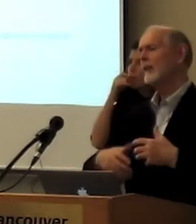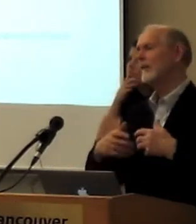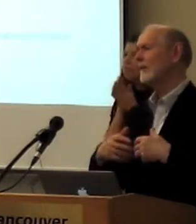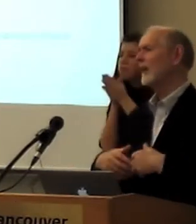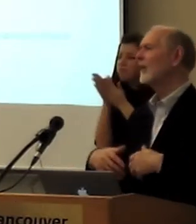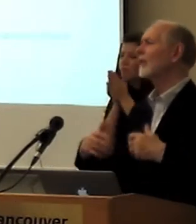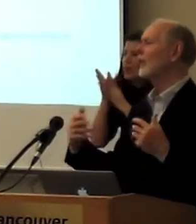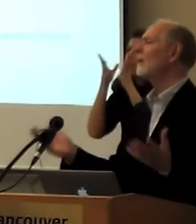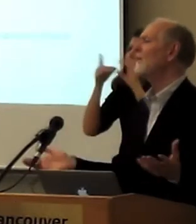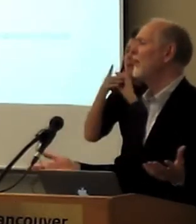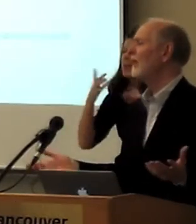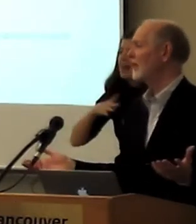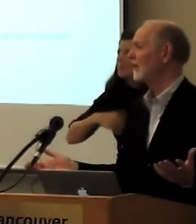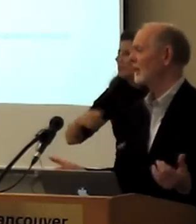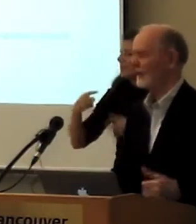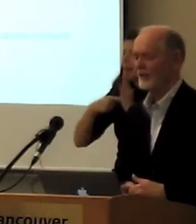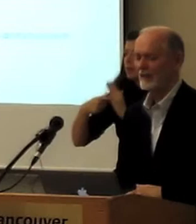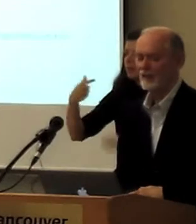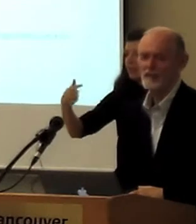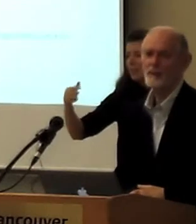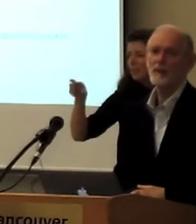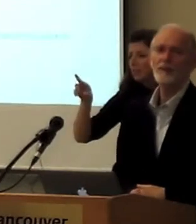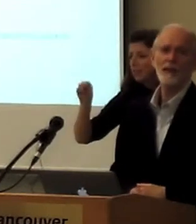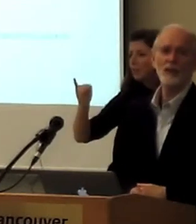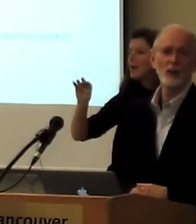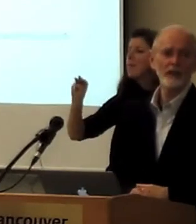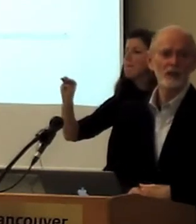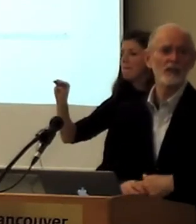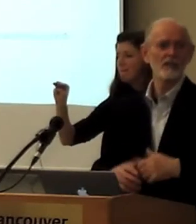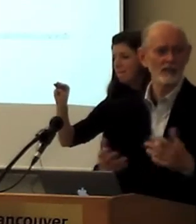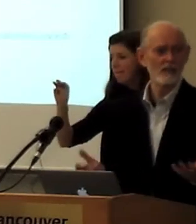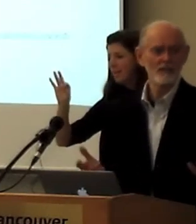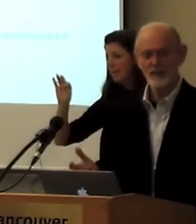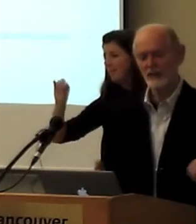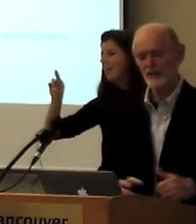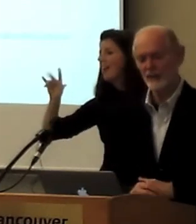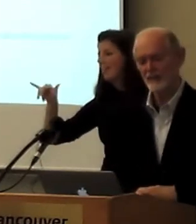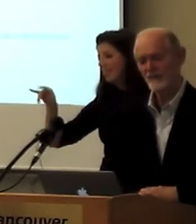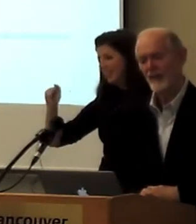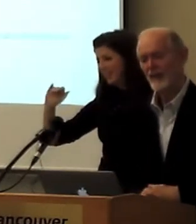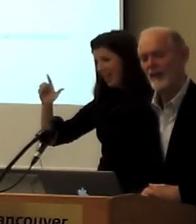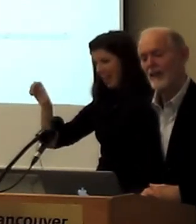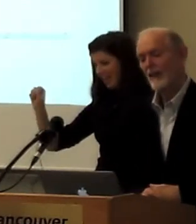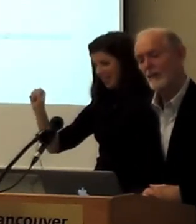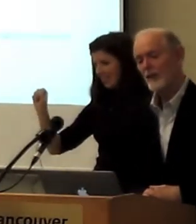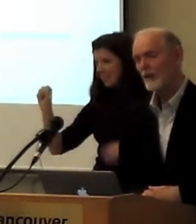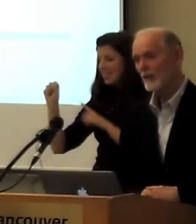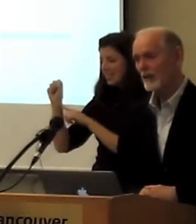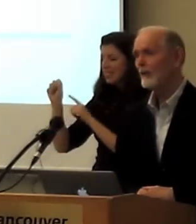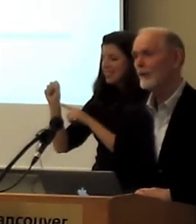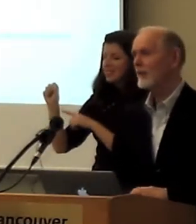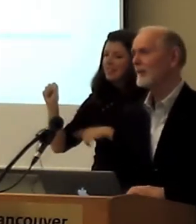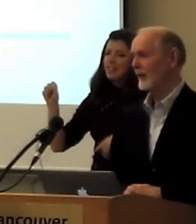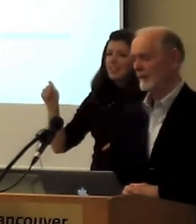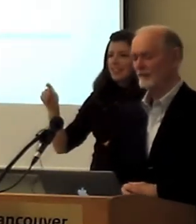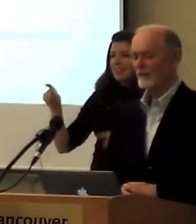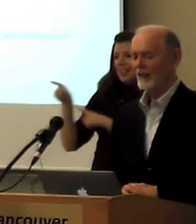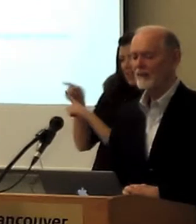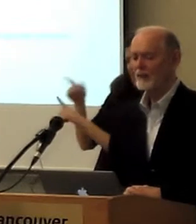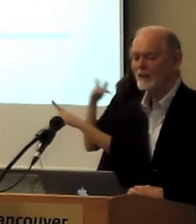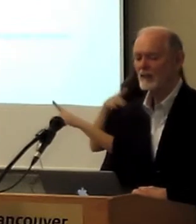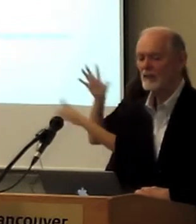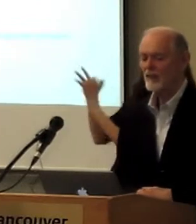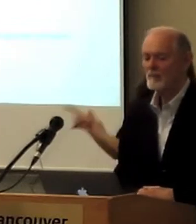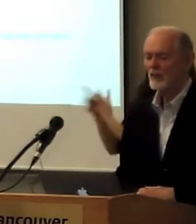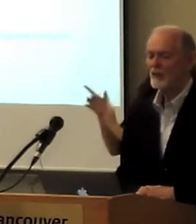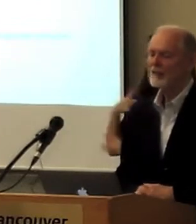you think about something like the Grimm fairy tales. A typical 5-year-old enjoys the Grimm fairy stories. We can notice a few things about them.